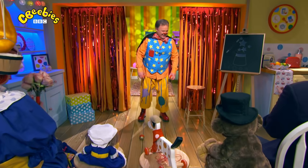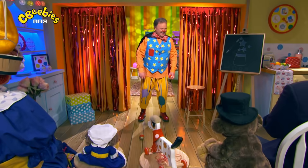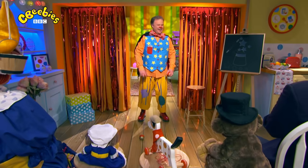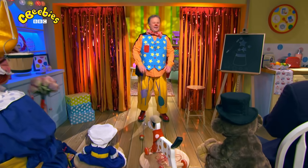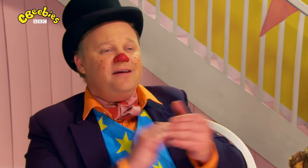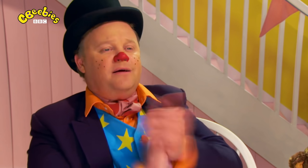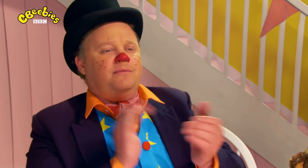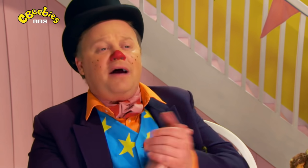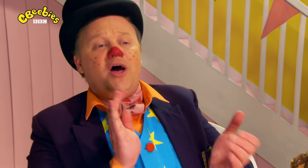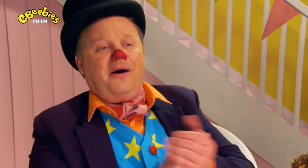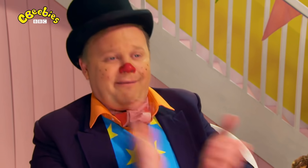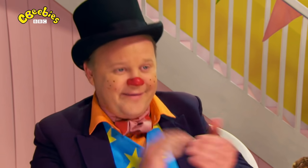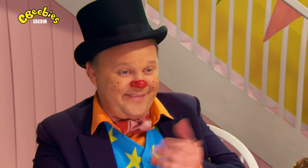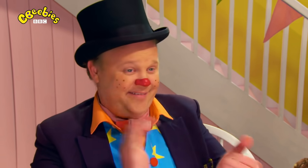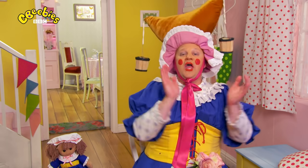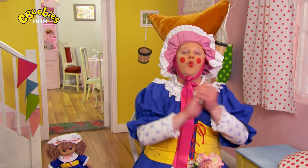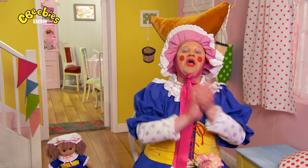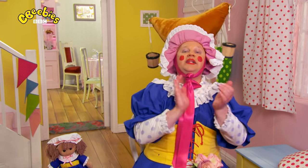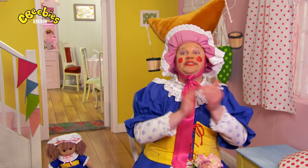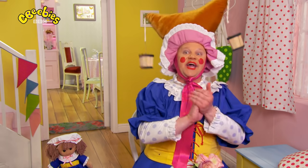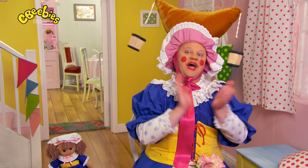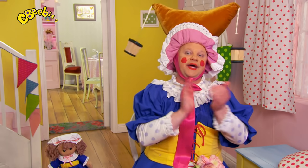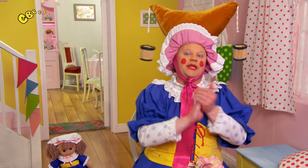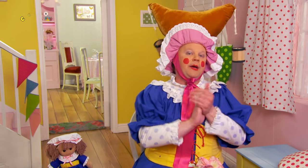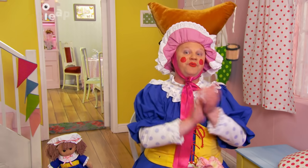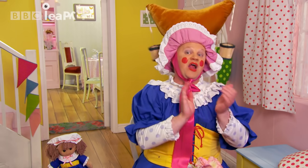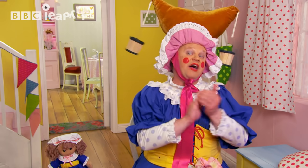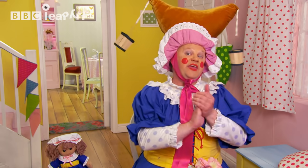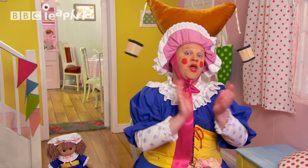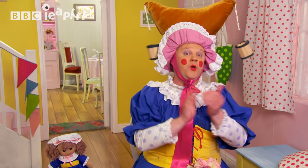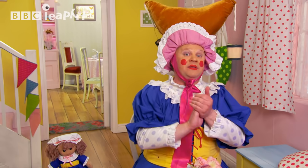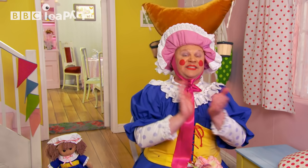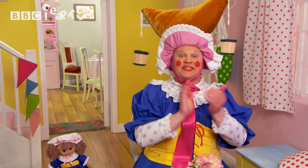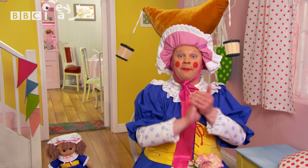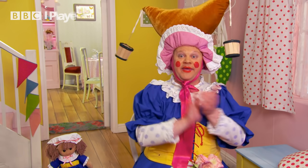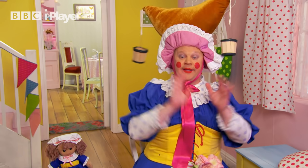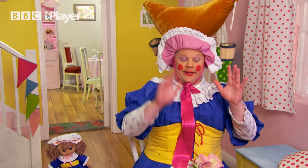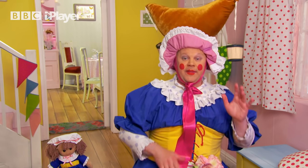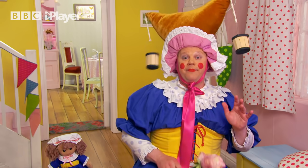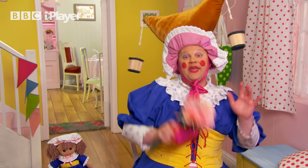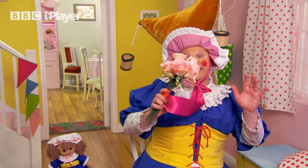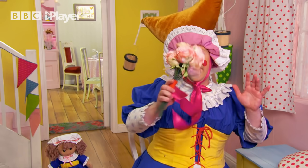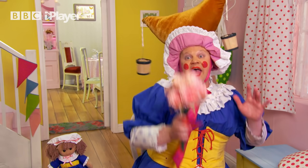Thank you. Hello. Well done. Bravo, Mr. Tumble.